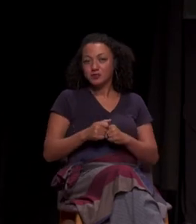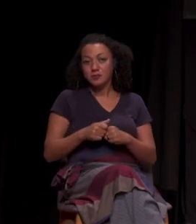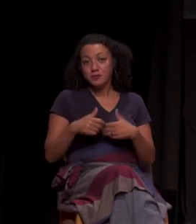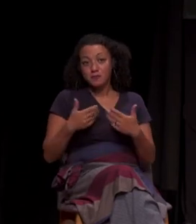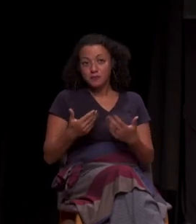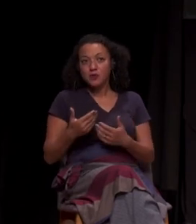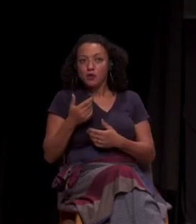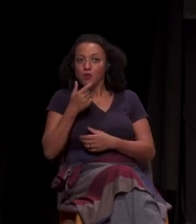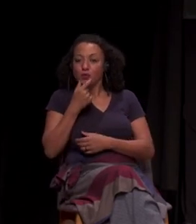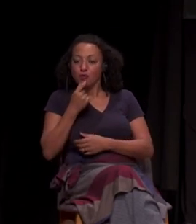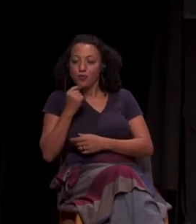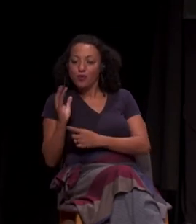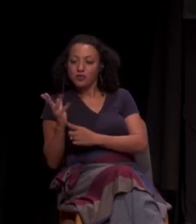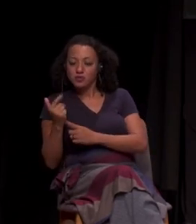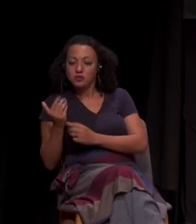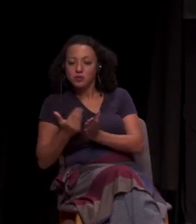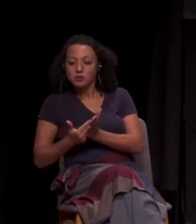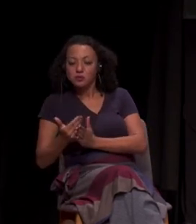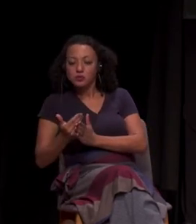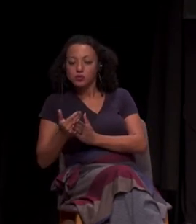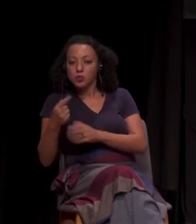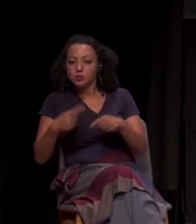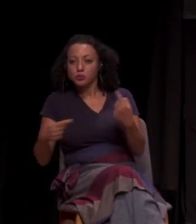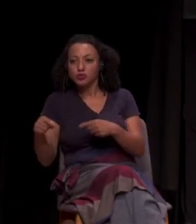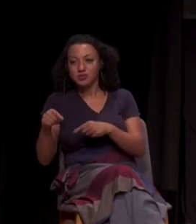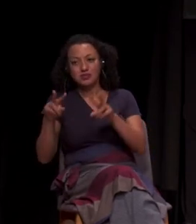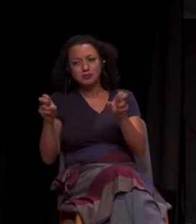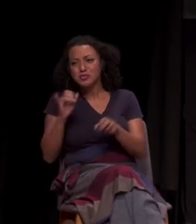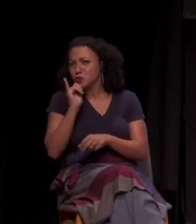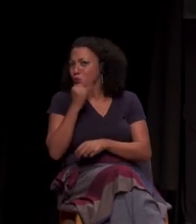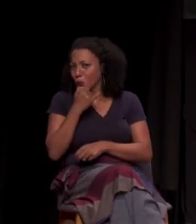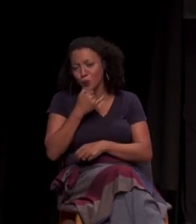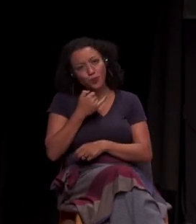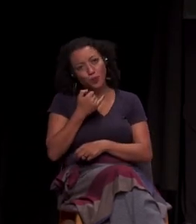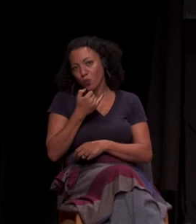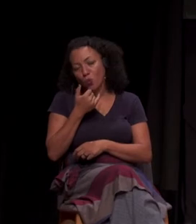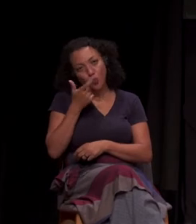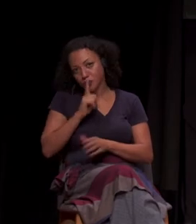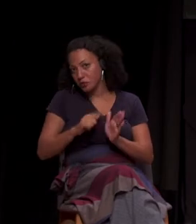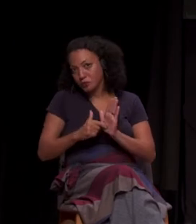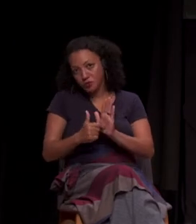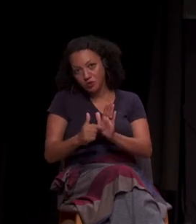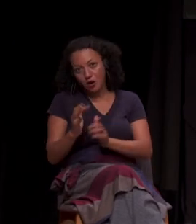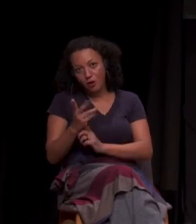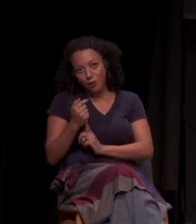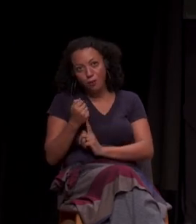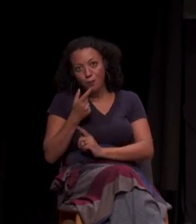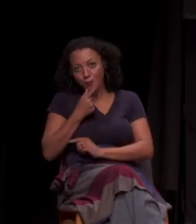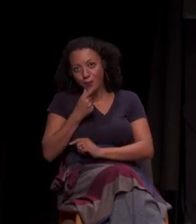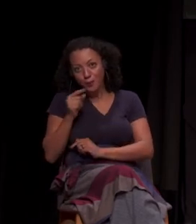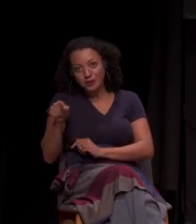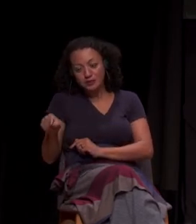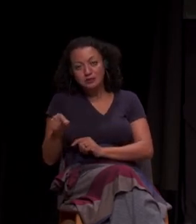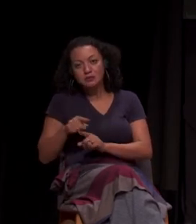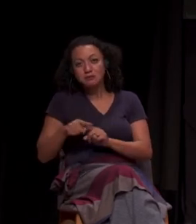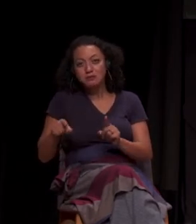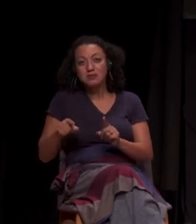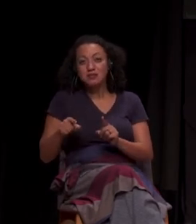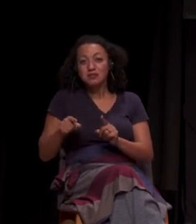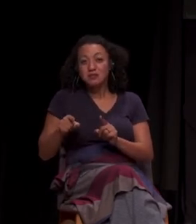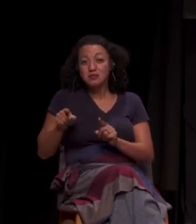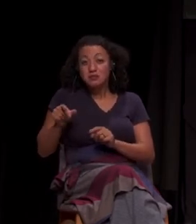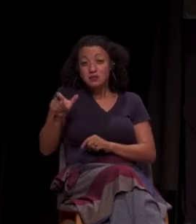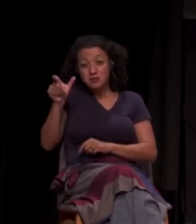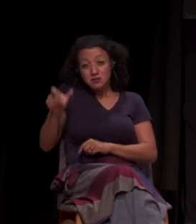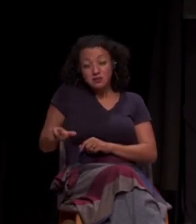Hyde, who's unfortunately didn't show his work. They sought to redefine the black body, decolonize, if you will,